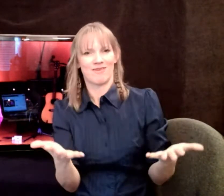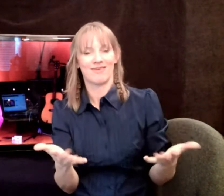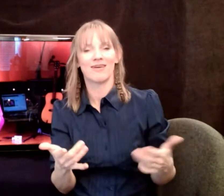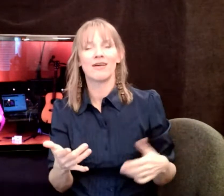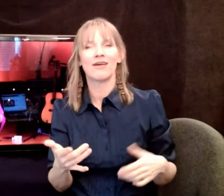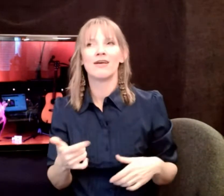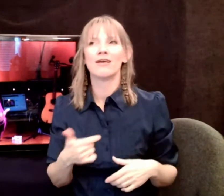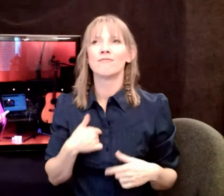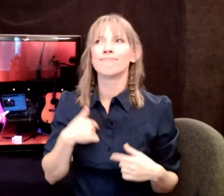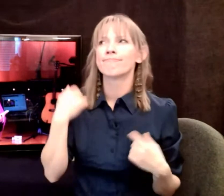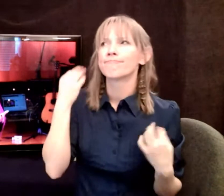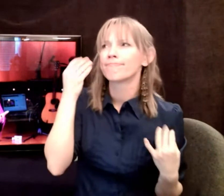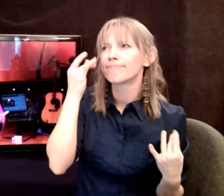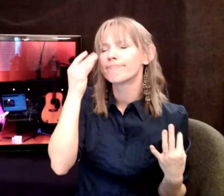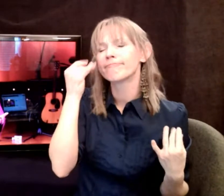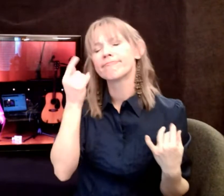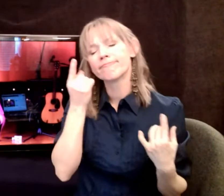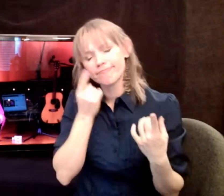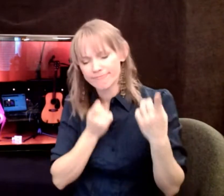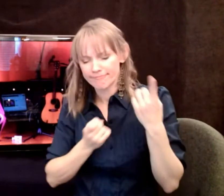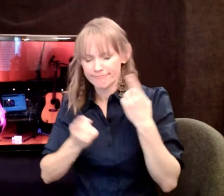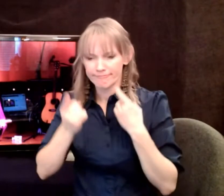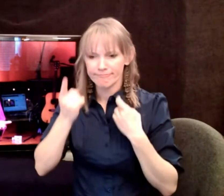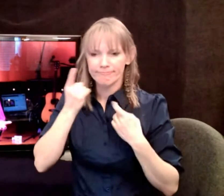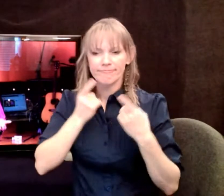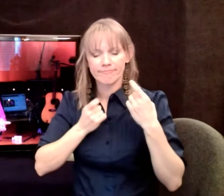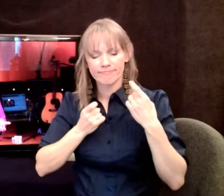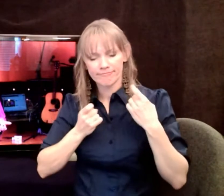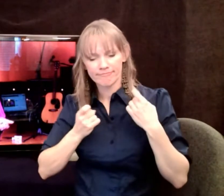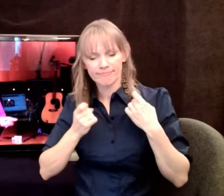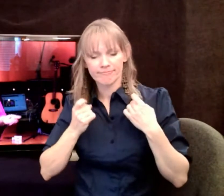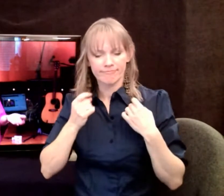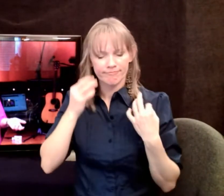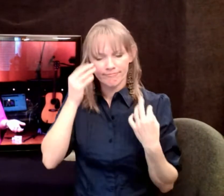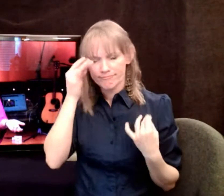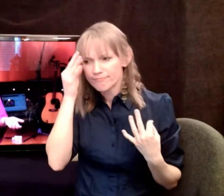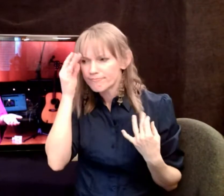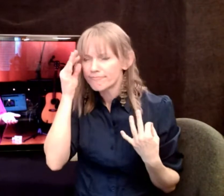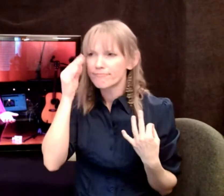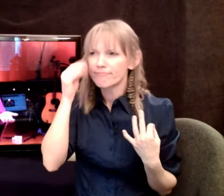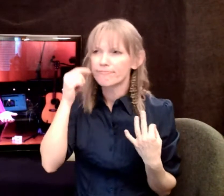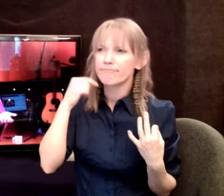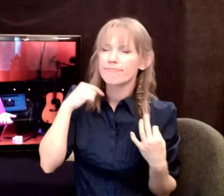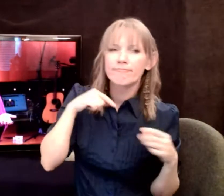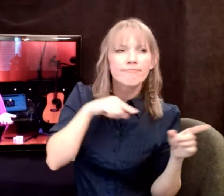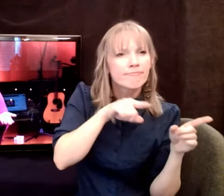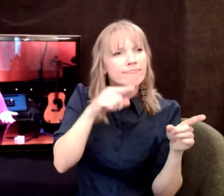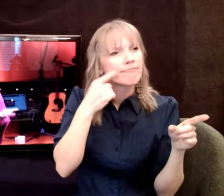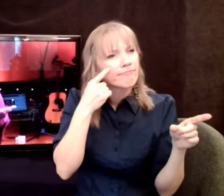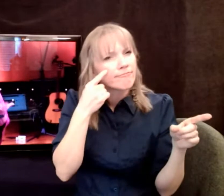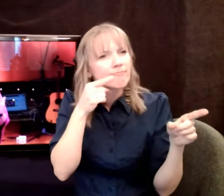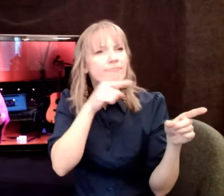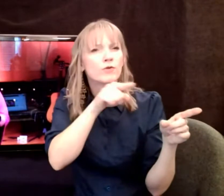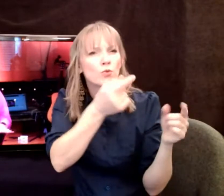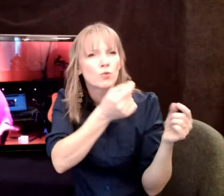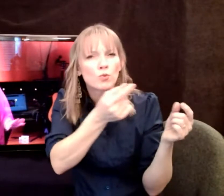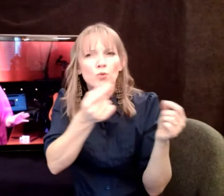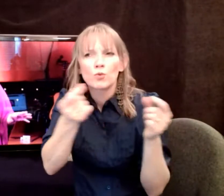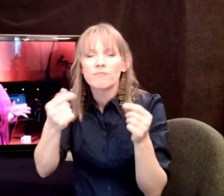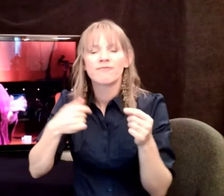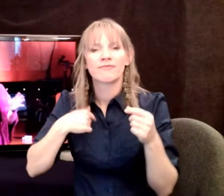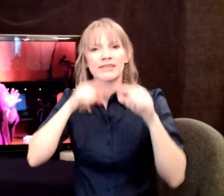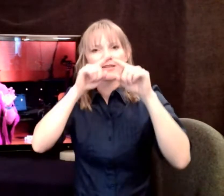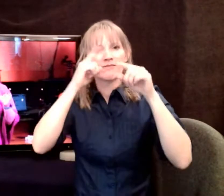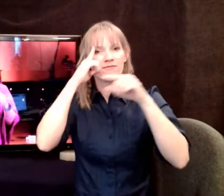And I just sort of asked myself the question and stayed with it a little bit and looked around at what other people were doing. I got to do some vision